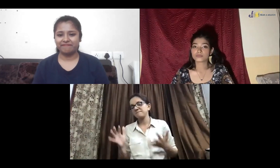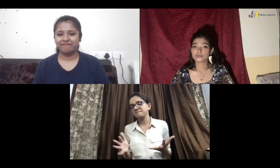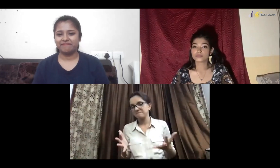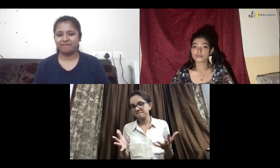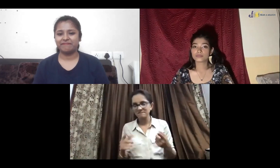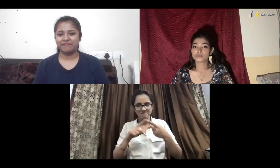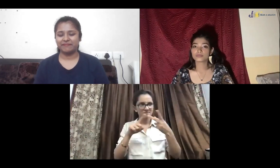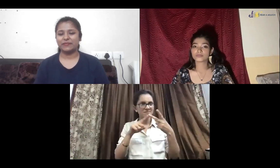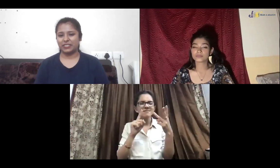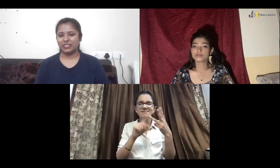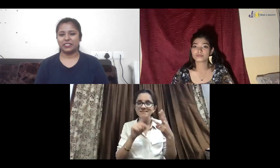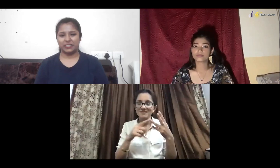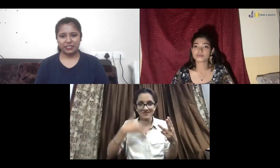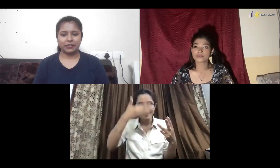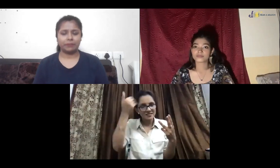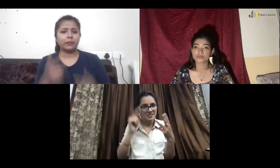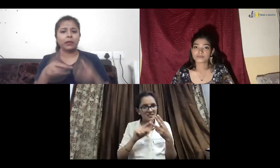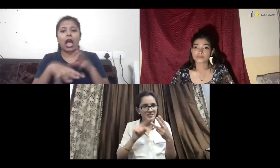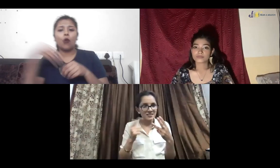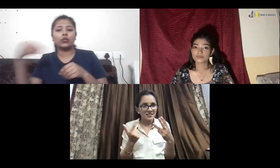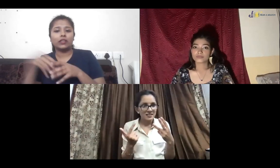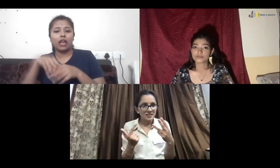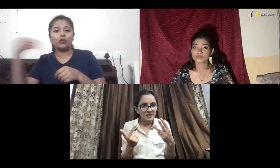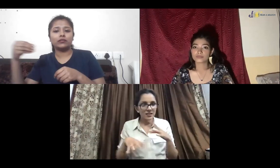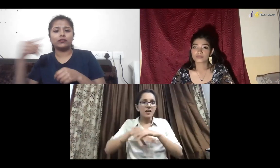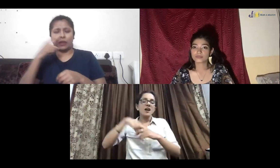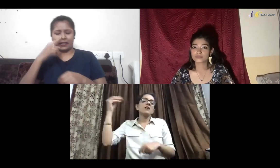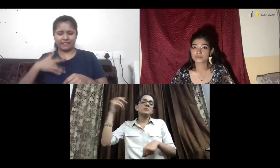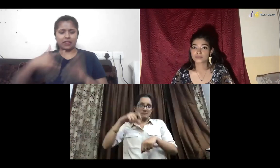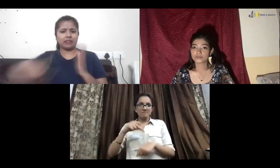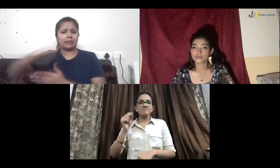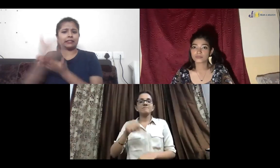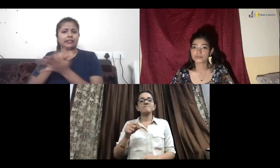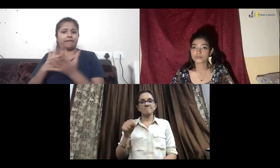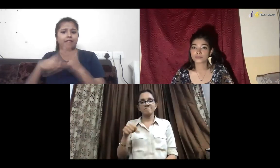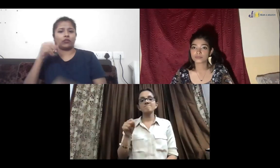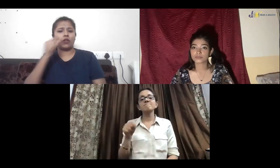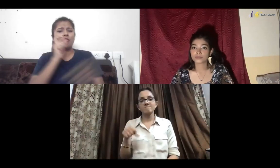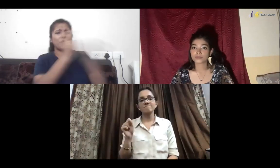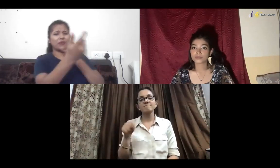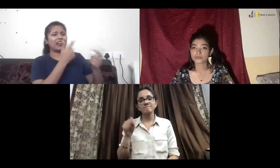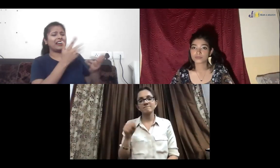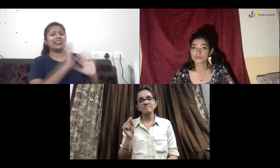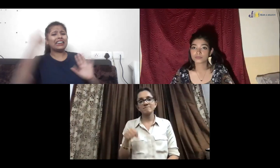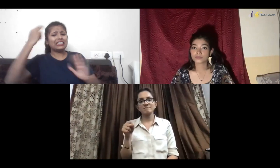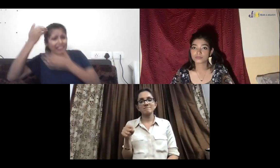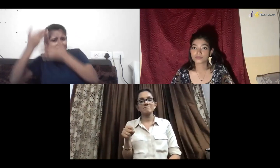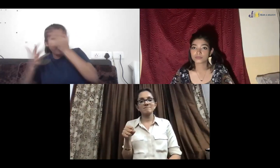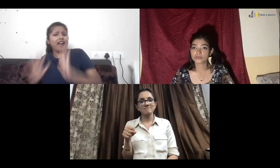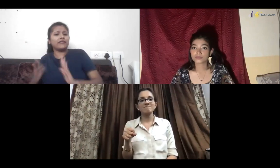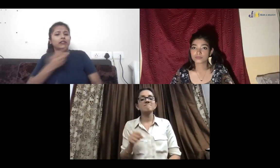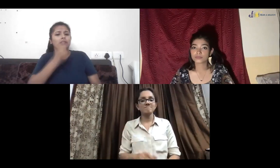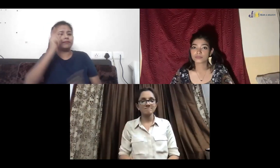to fight for that to get the equal salary. Sorry, I forgot the third part. Yeah, the point was is outside.